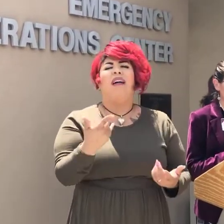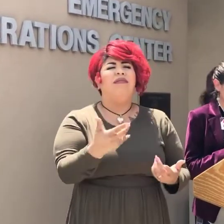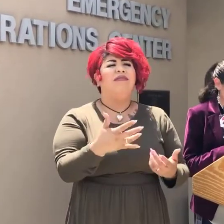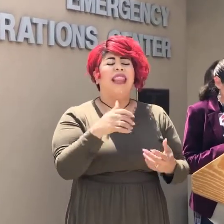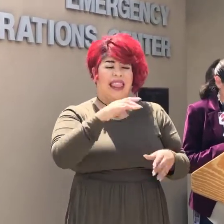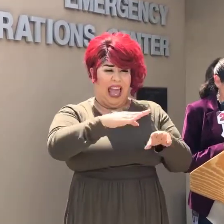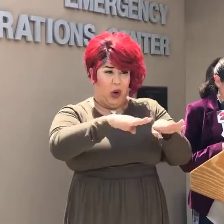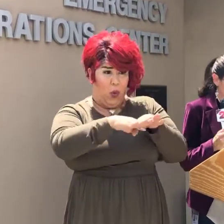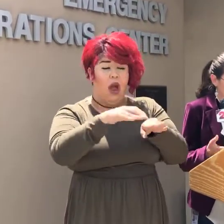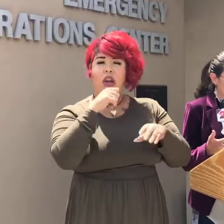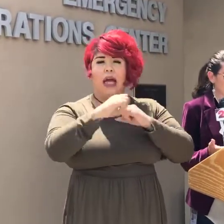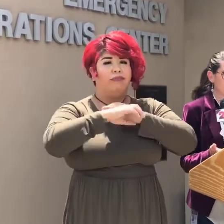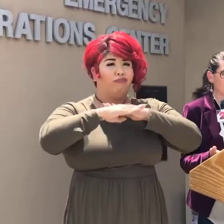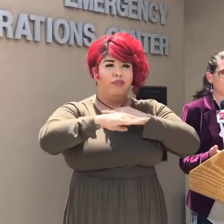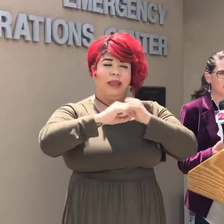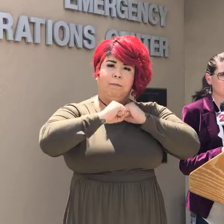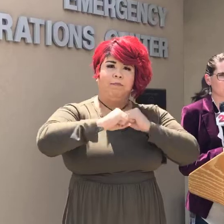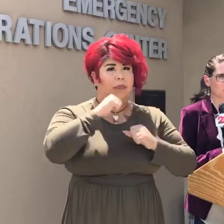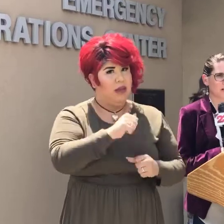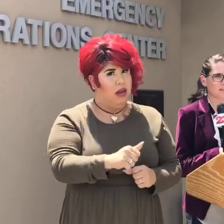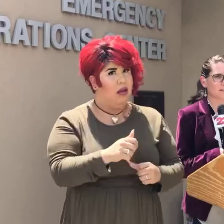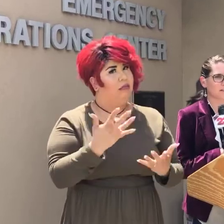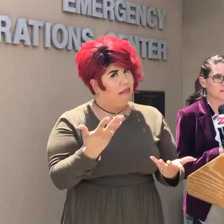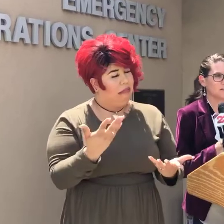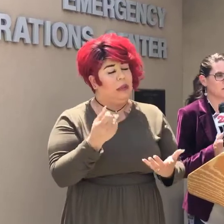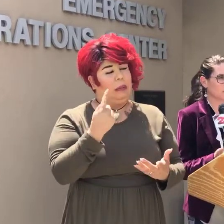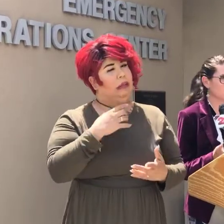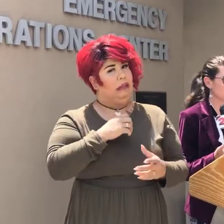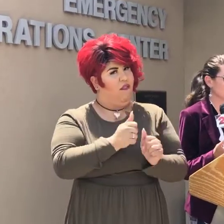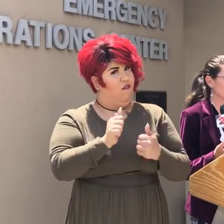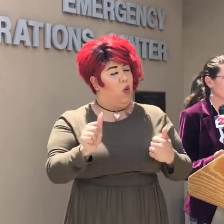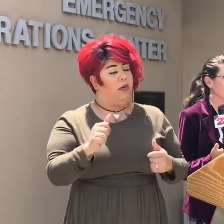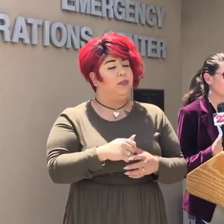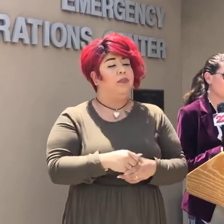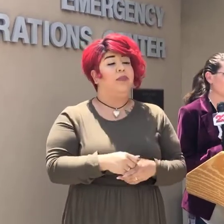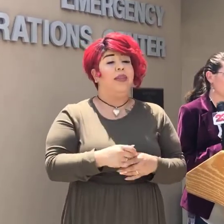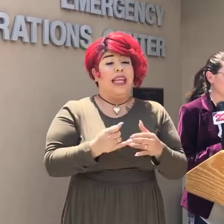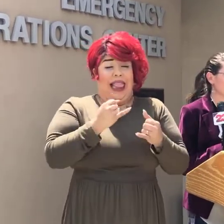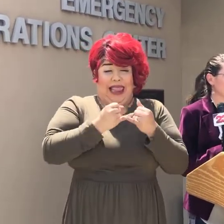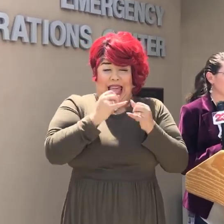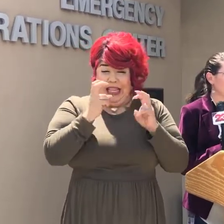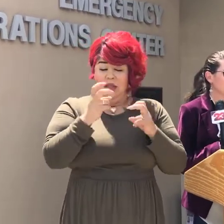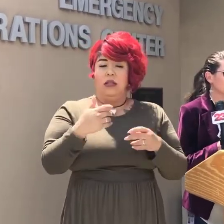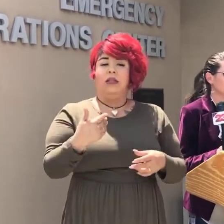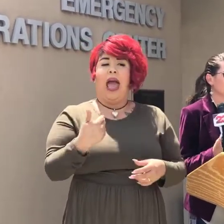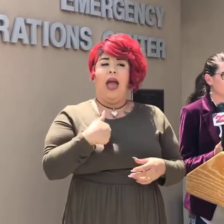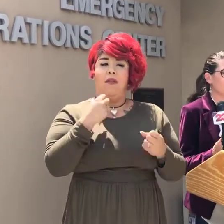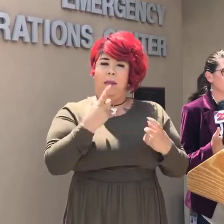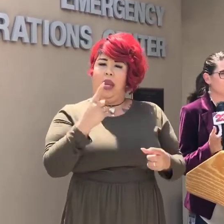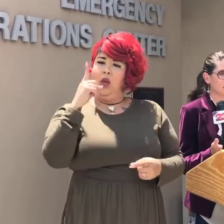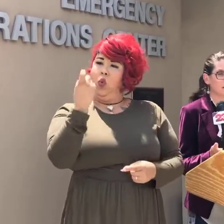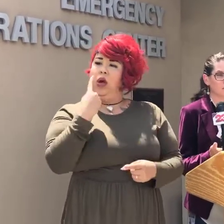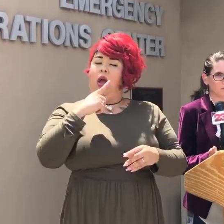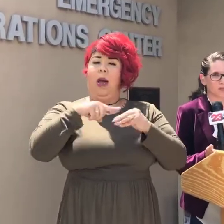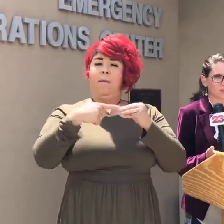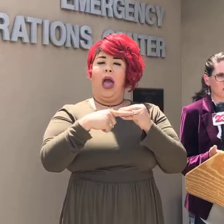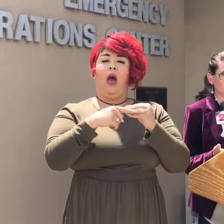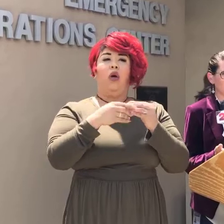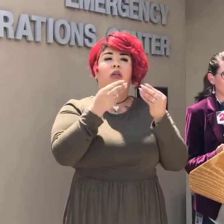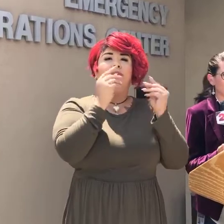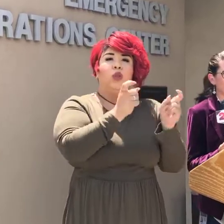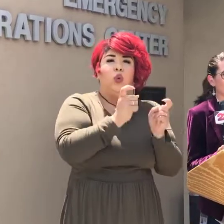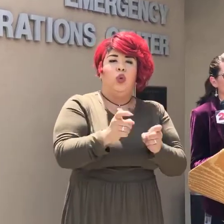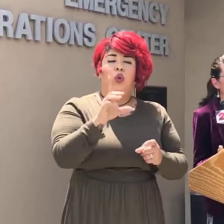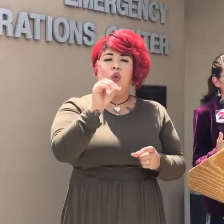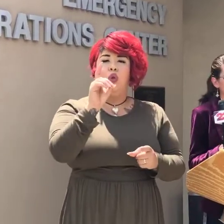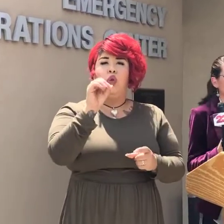unstable ground. And then the last thing that we'd like to address is the donations. We've had a lot of questions about not needing donations at